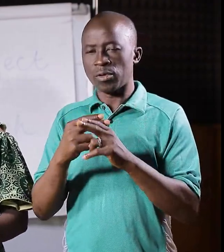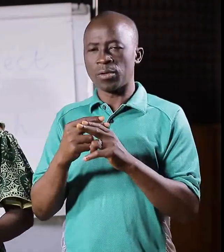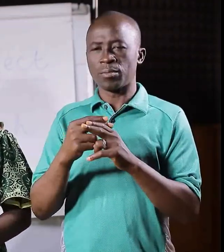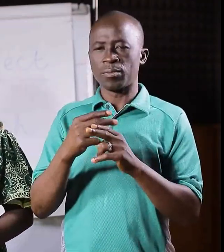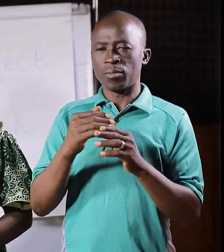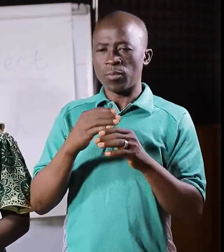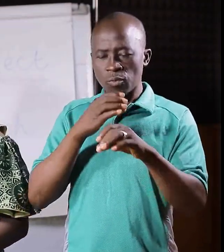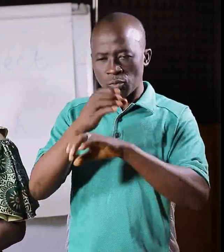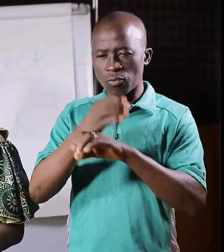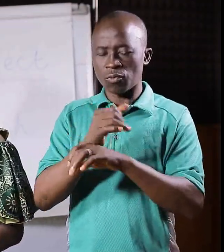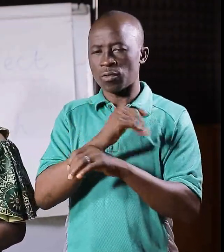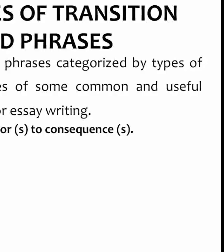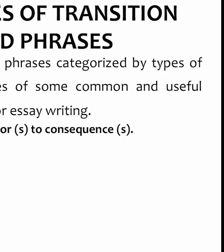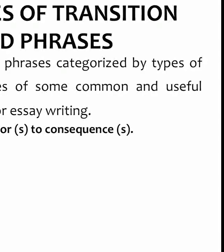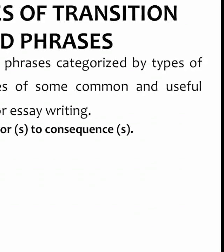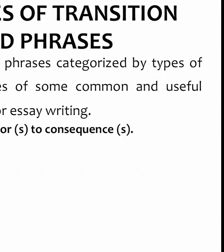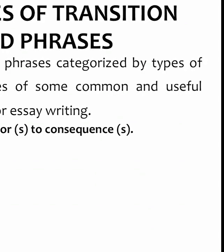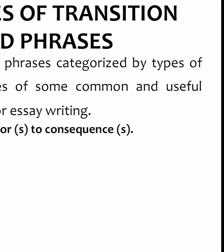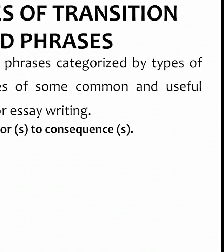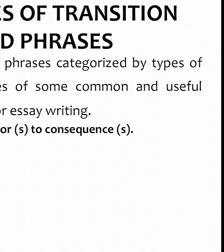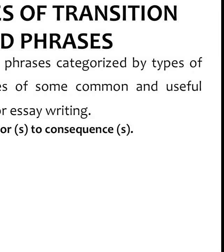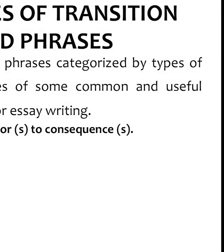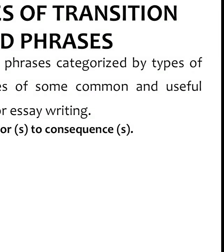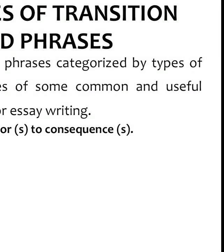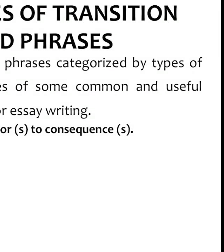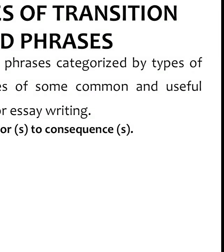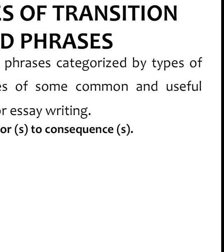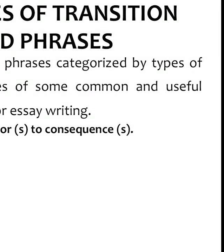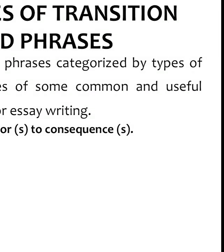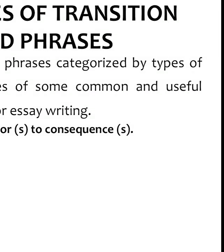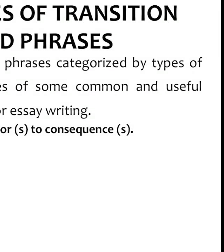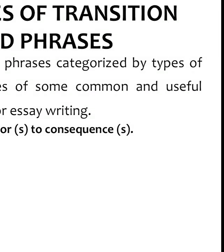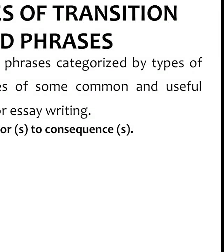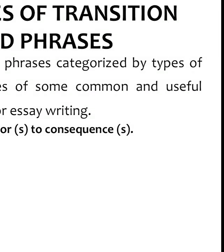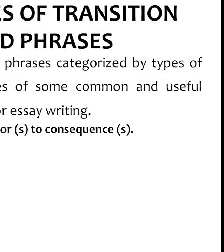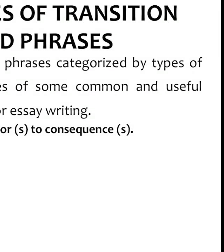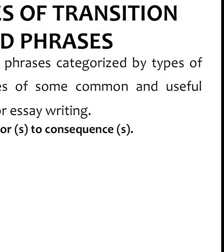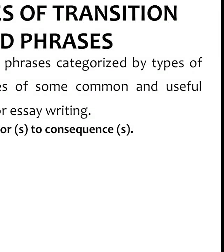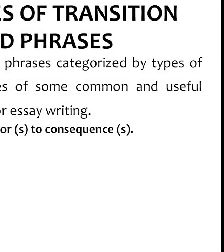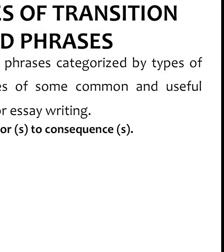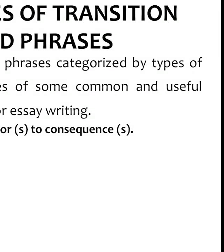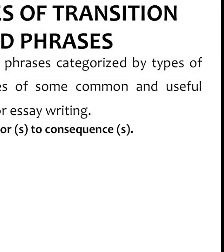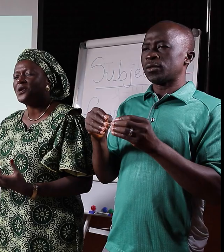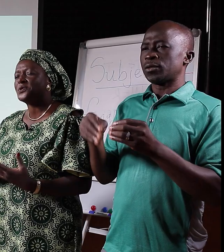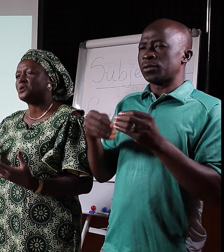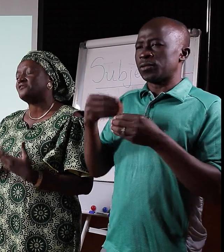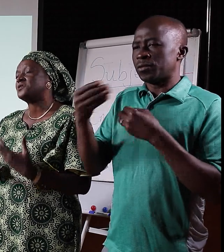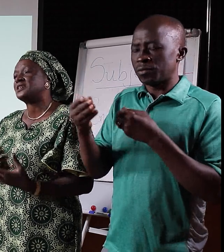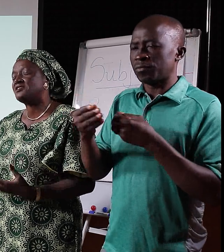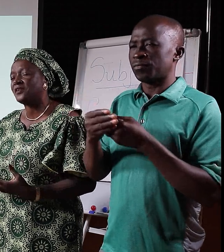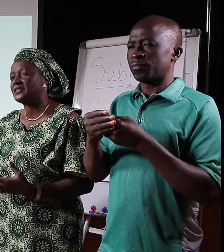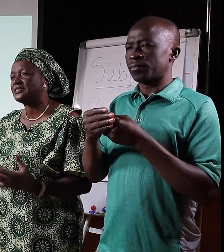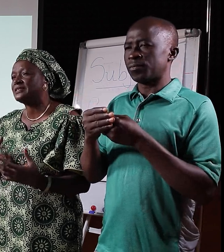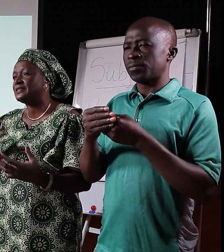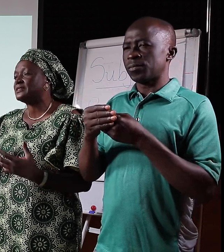something and the effects afterwards. So these connectors, they instigate consequence. When we talk of